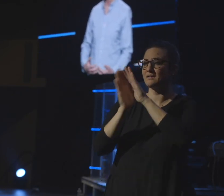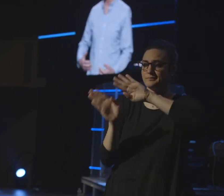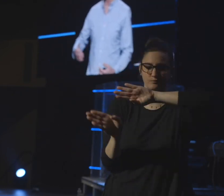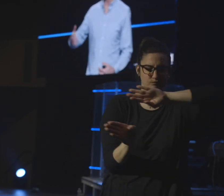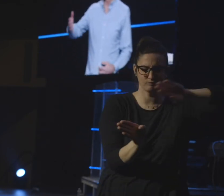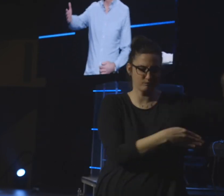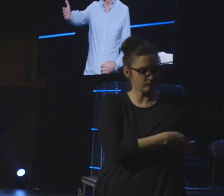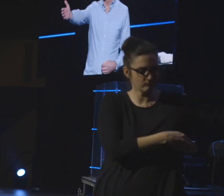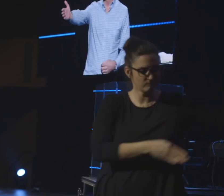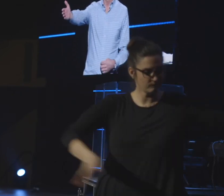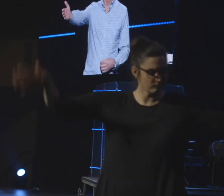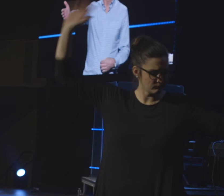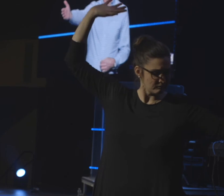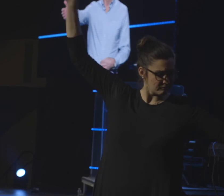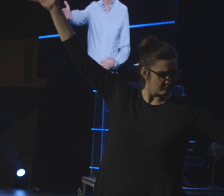going to send you